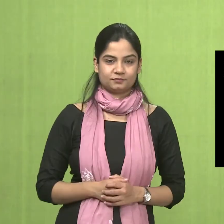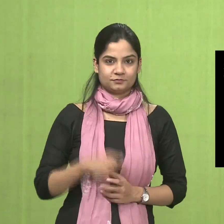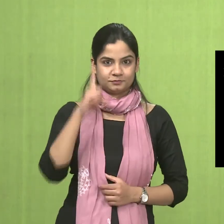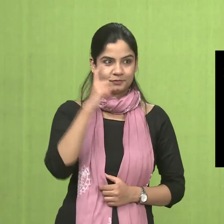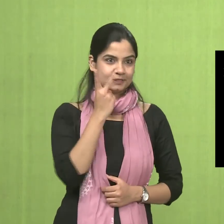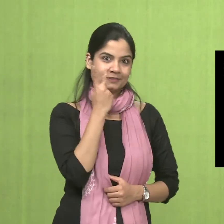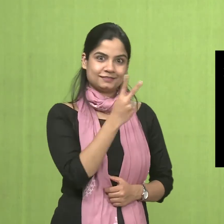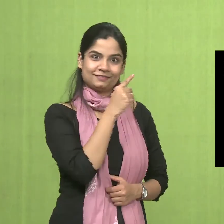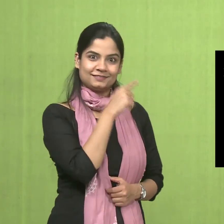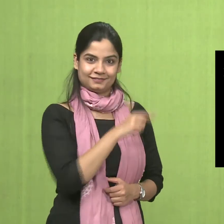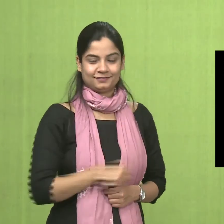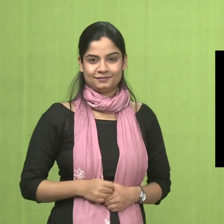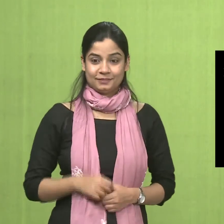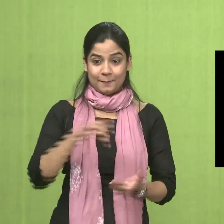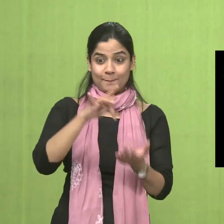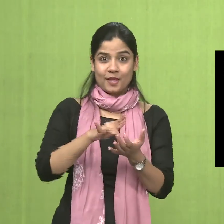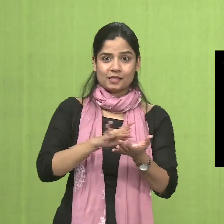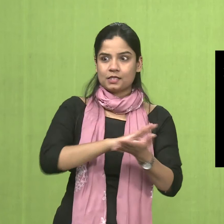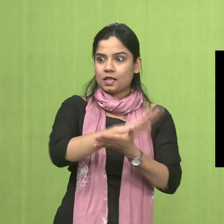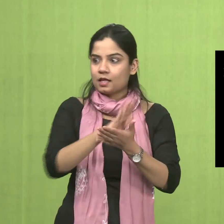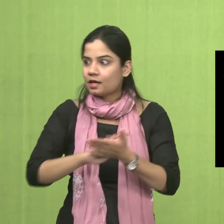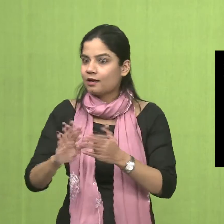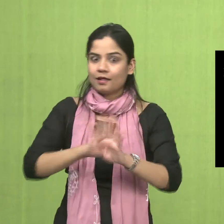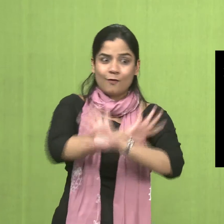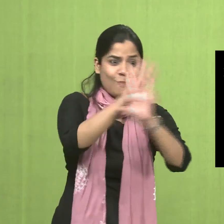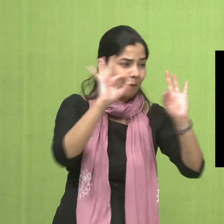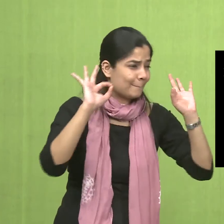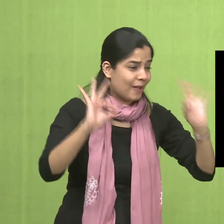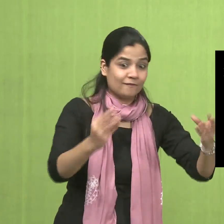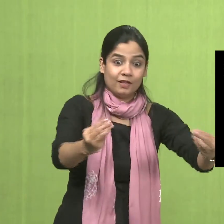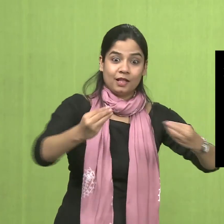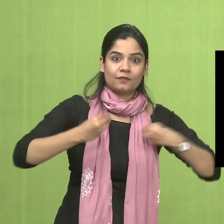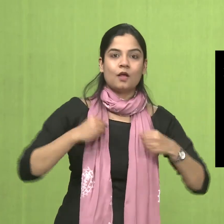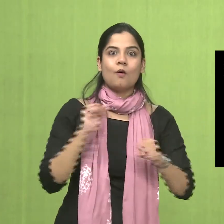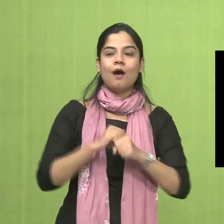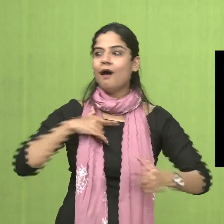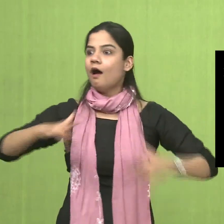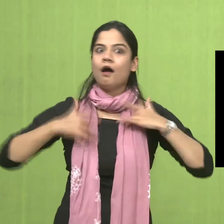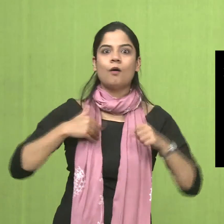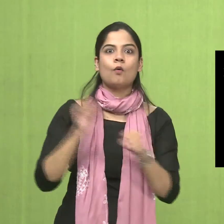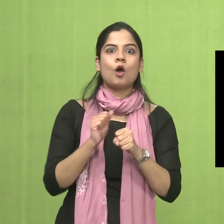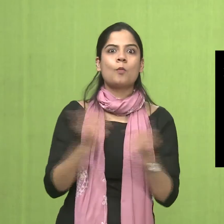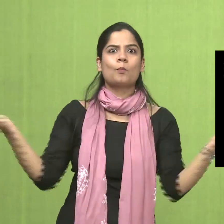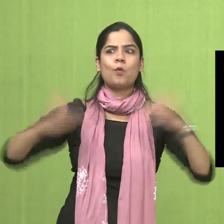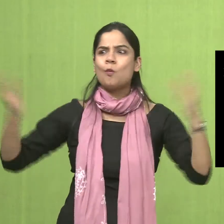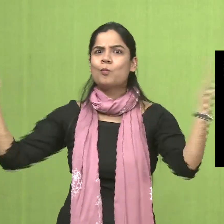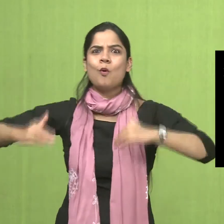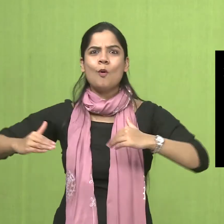9th step is attractive workplace, as you can see in the picture. When the workplace is attractive, it always gives you